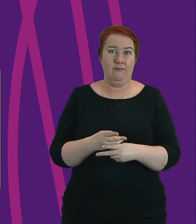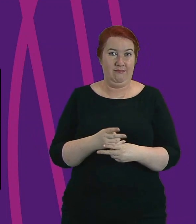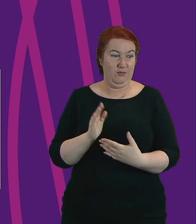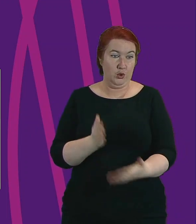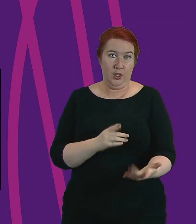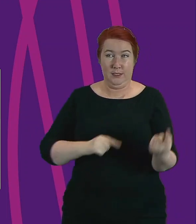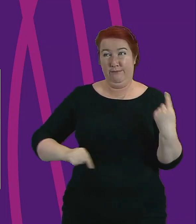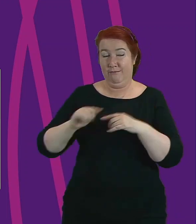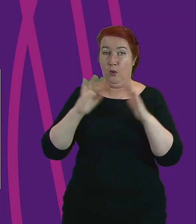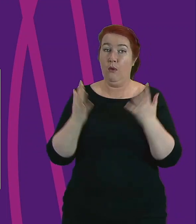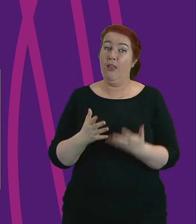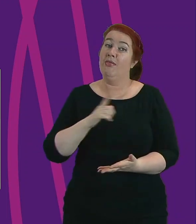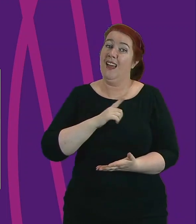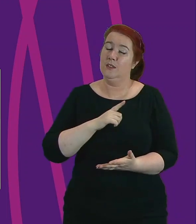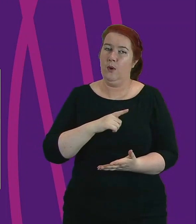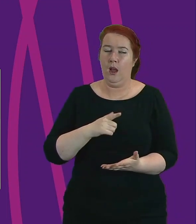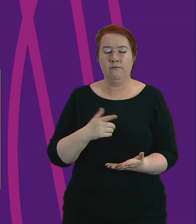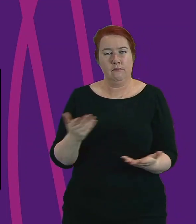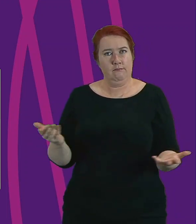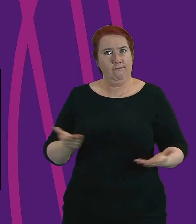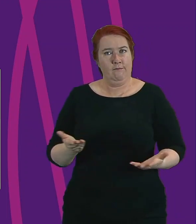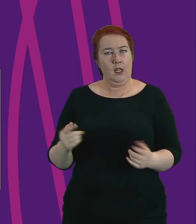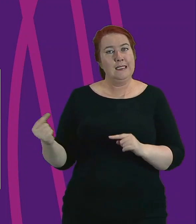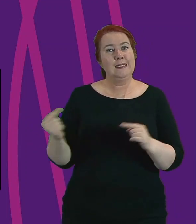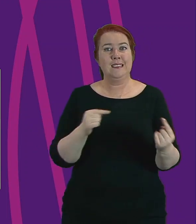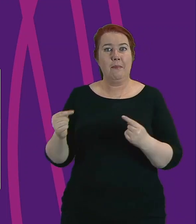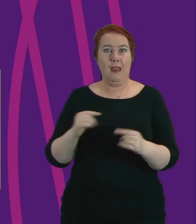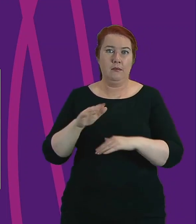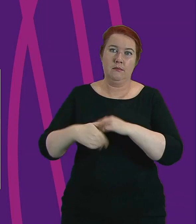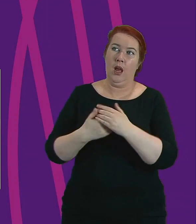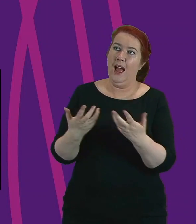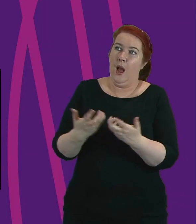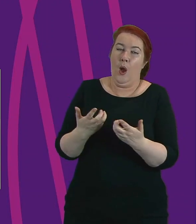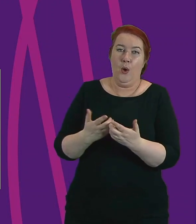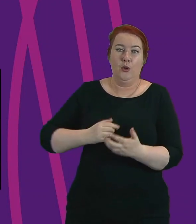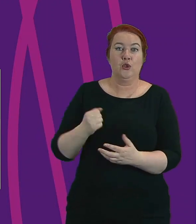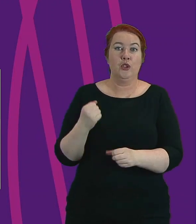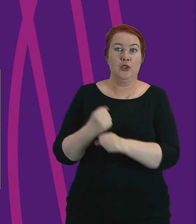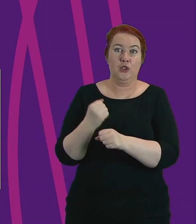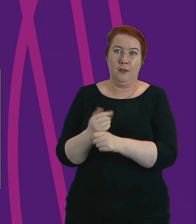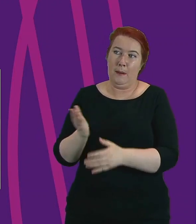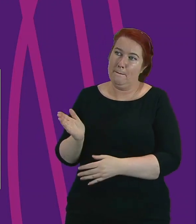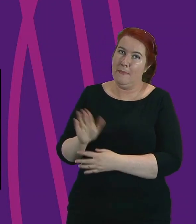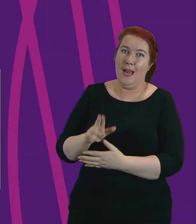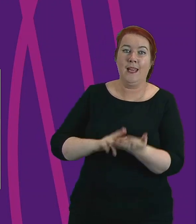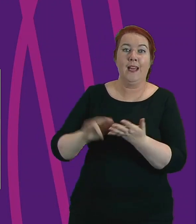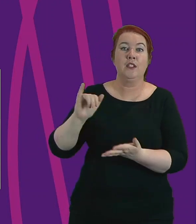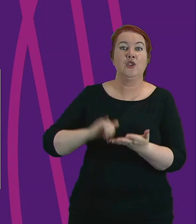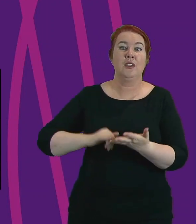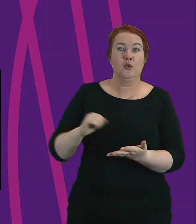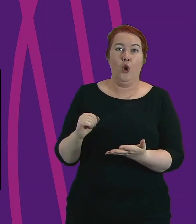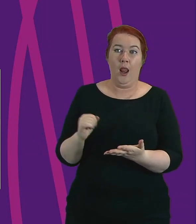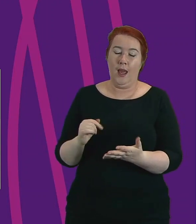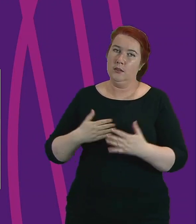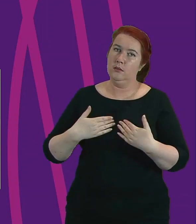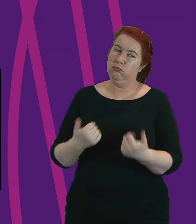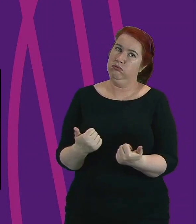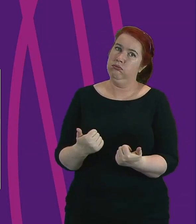welcome today's debate on the Scottish Government's Remobilise, Recover, Redesign framework for NHS Scotland as